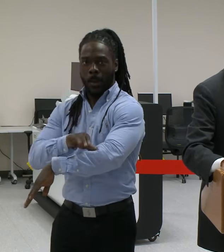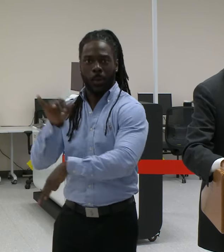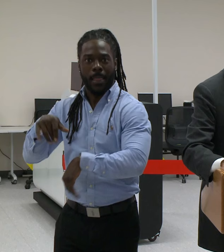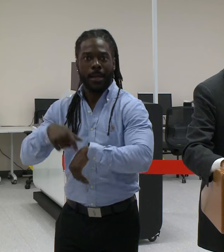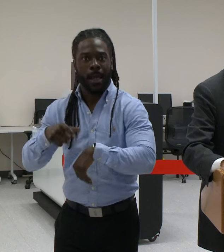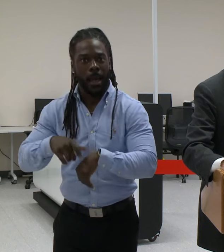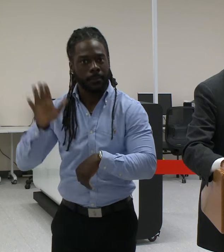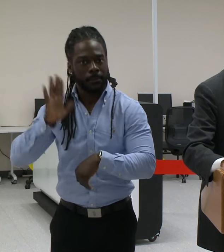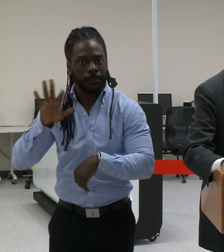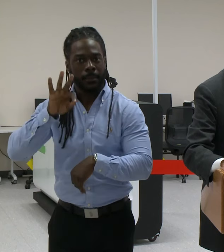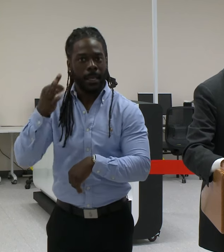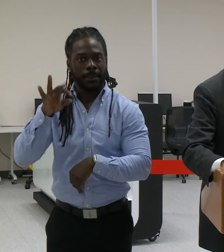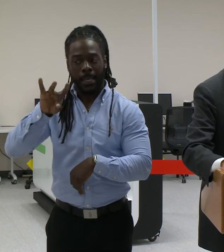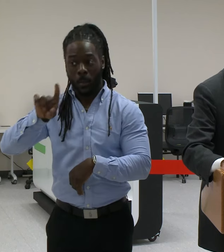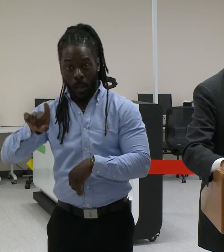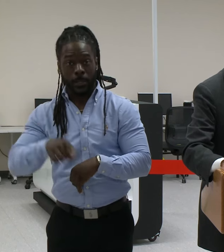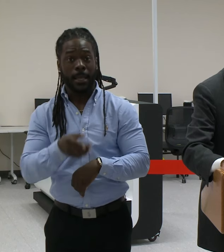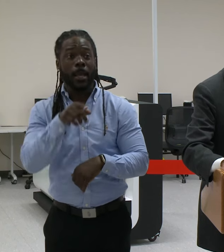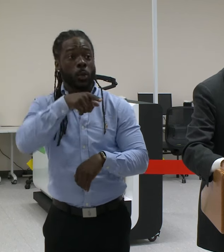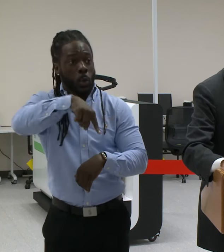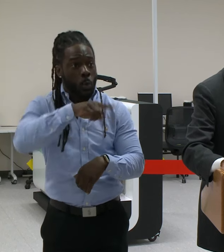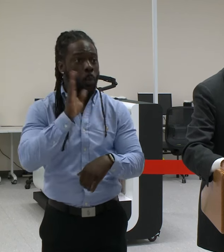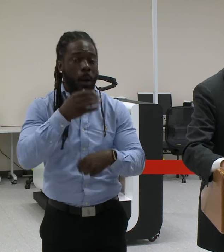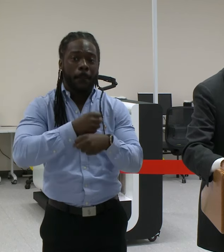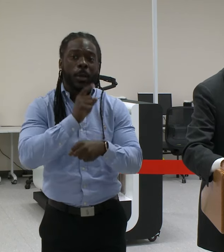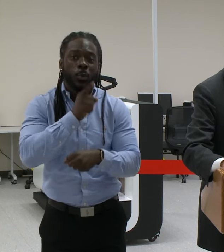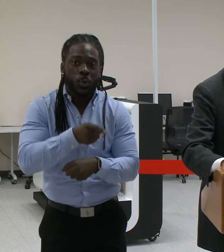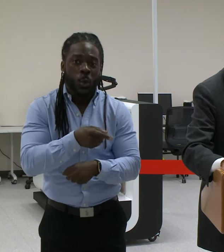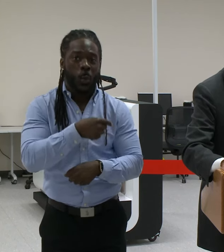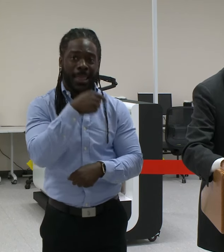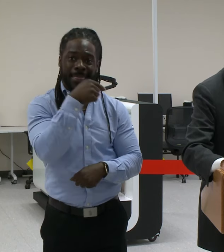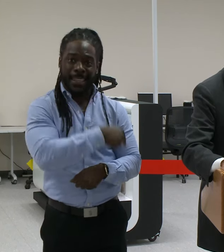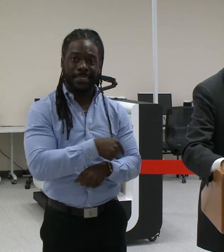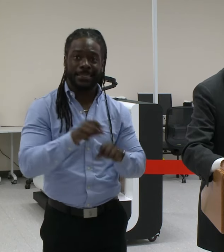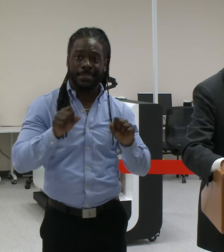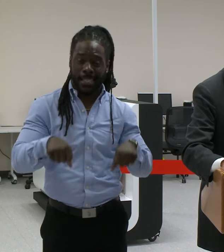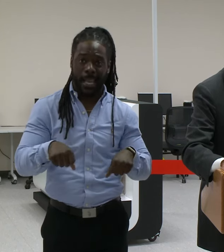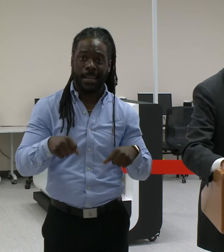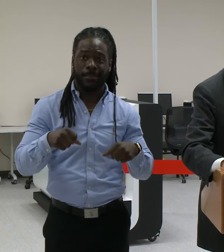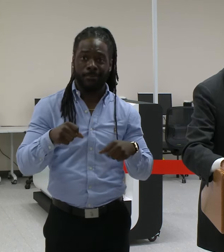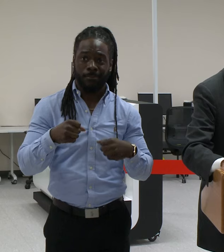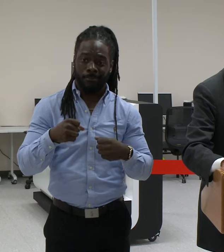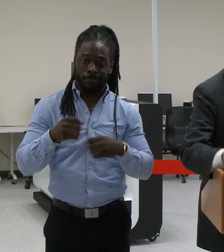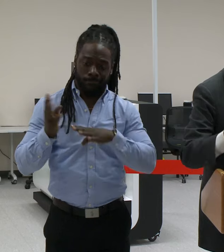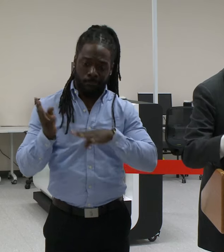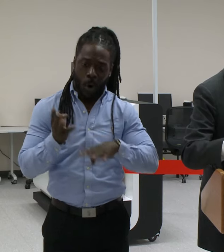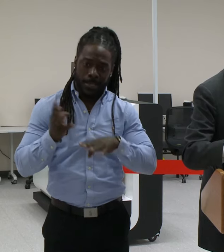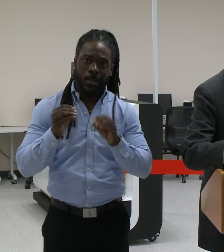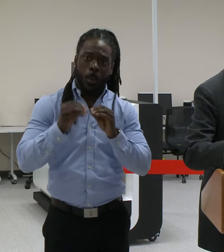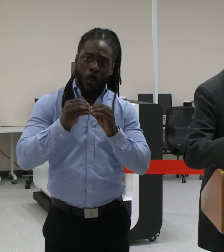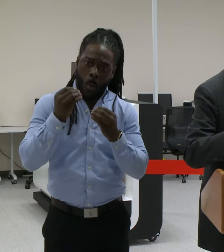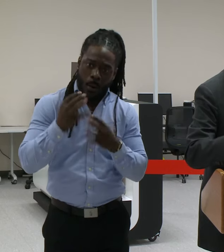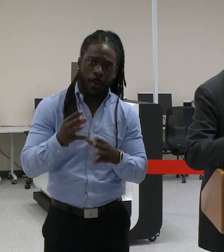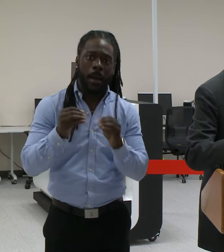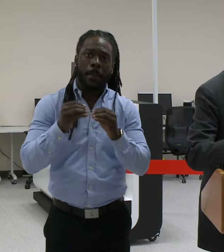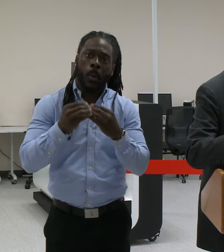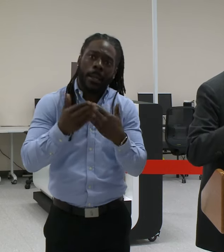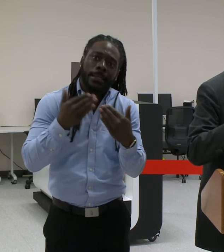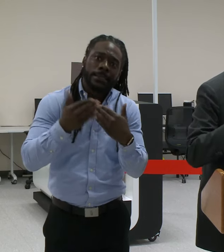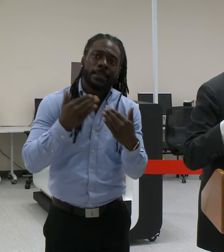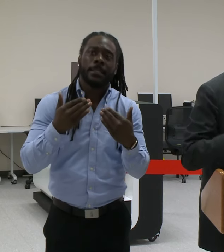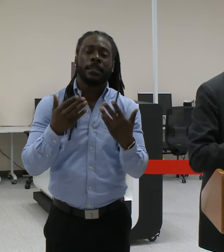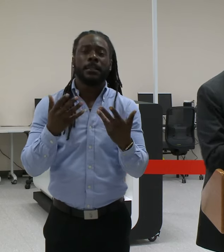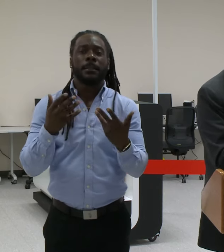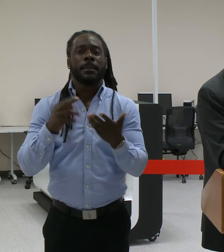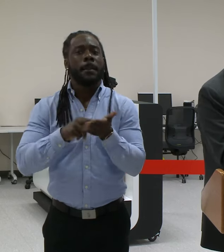And you are making sure this can get even more information more easily. More easily